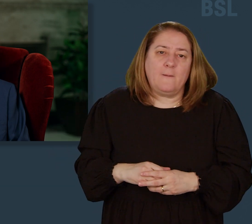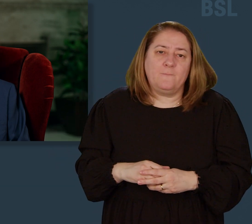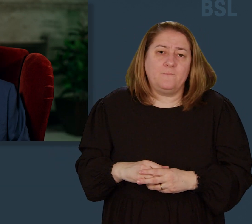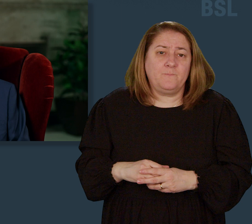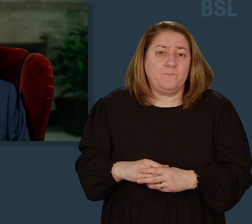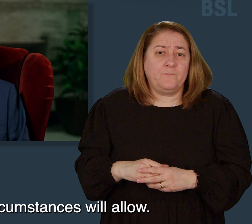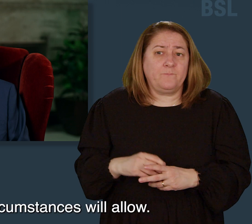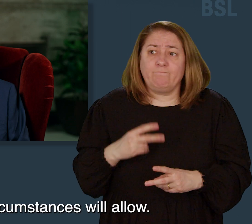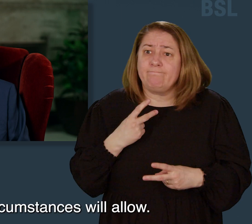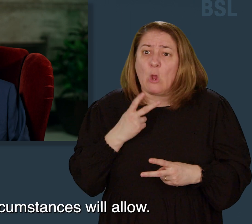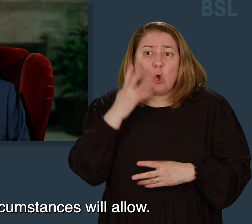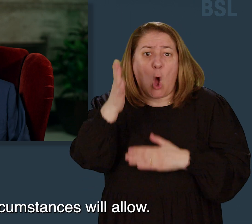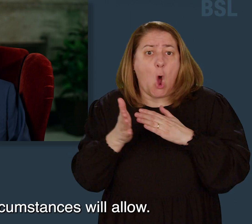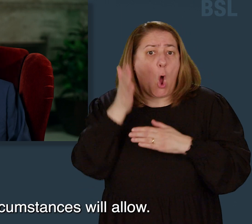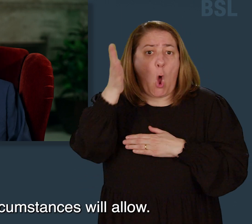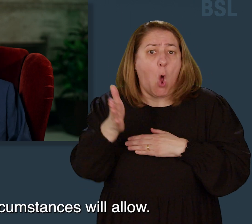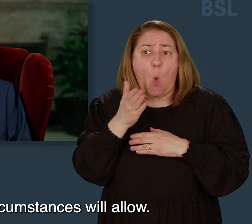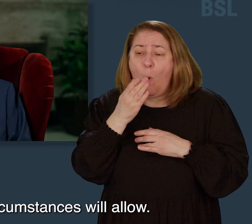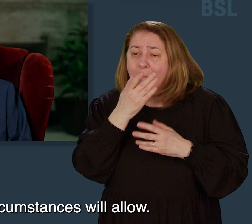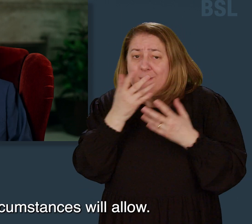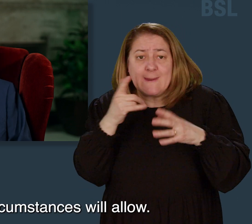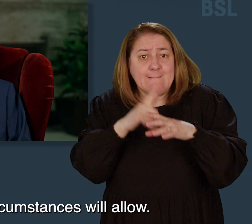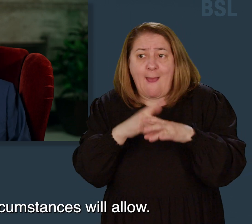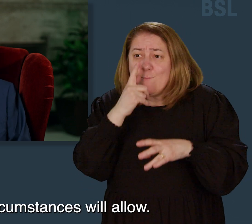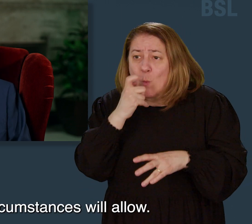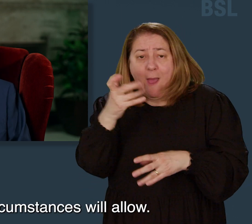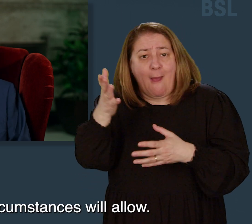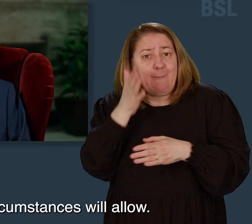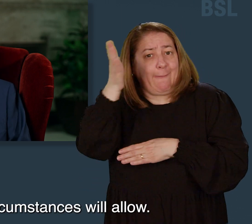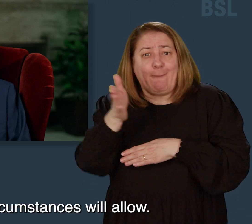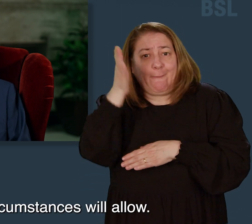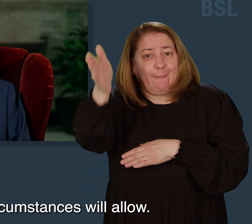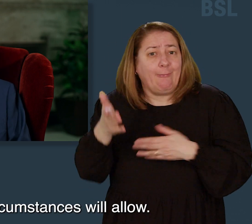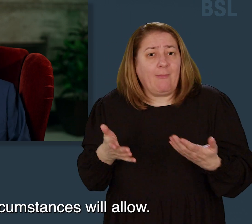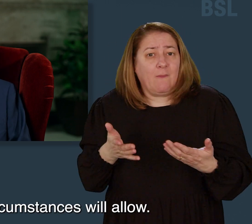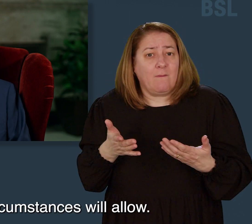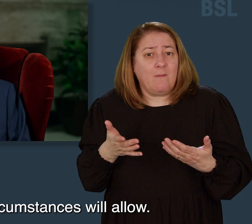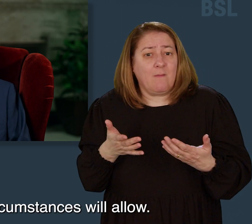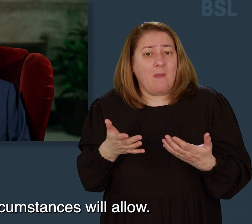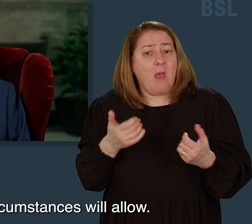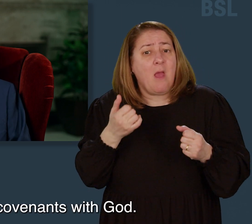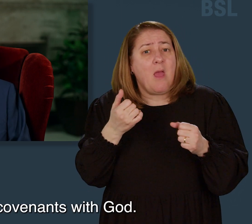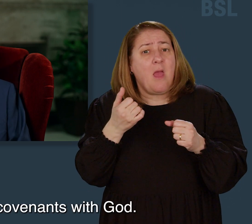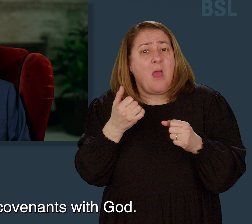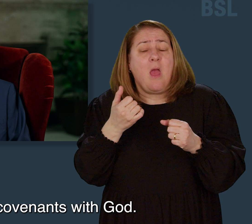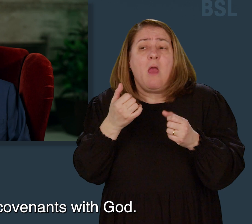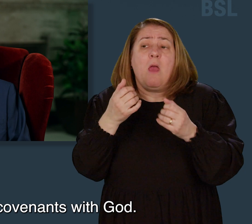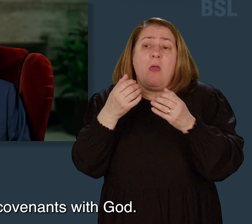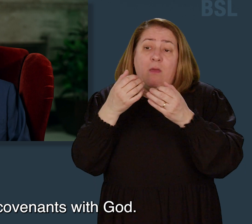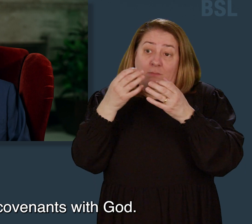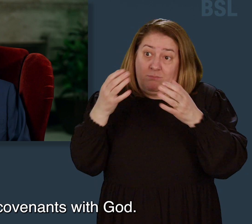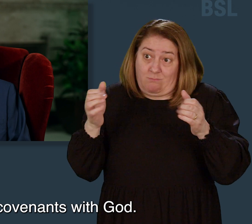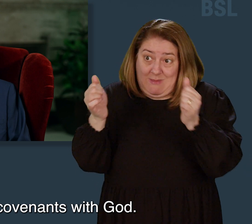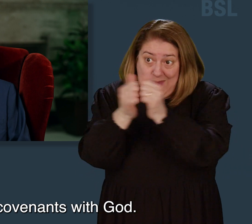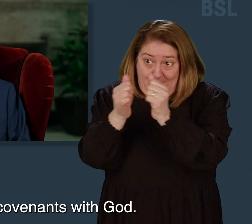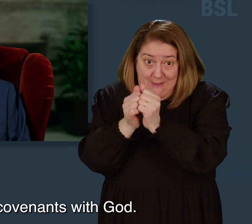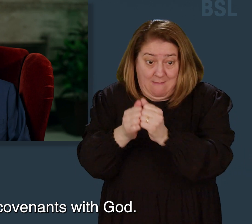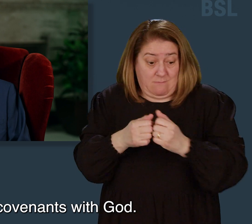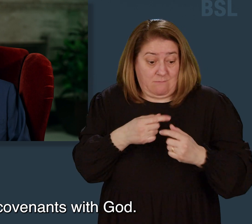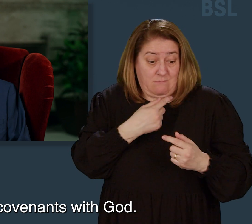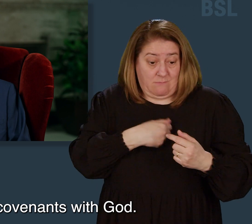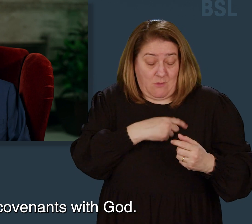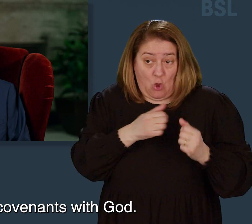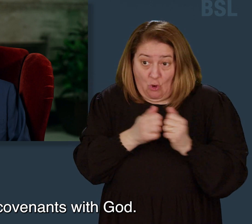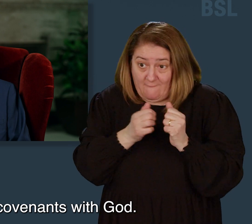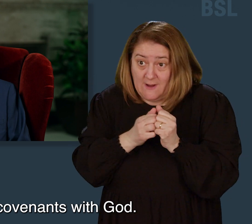temple. Visit as frequently as circumstances will allow. Make and keep